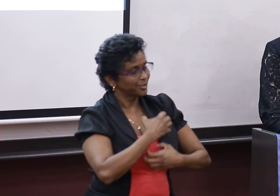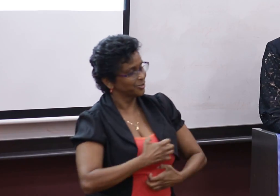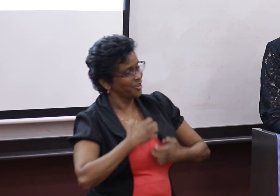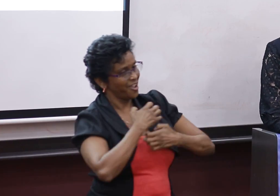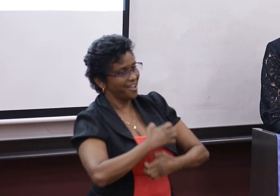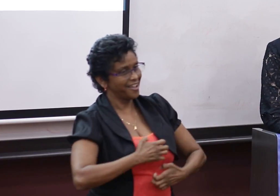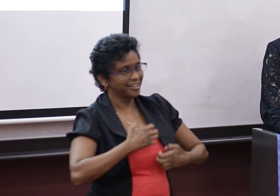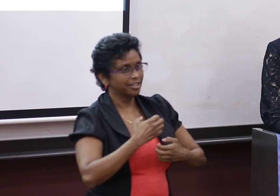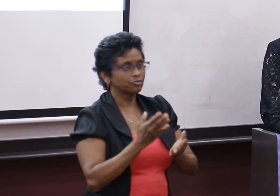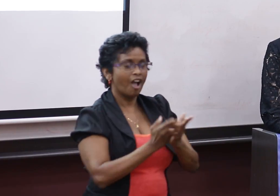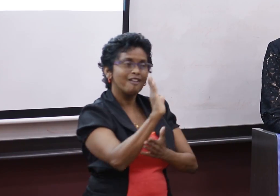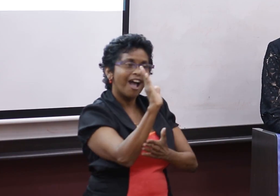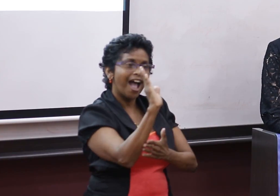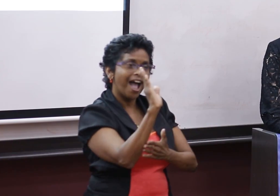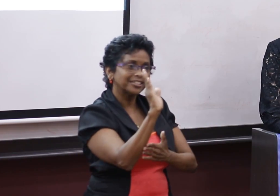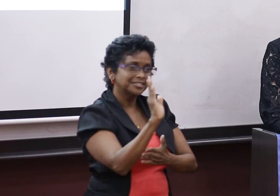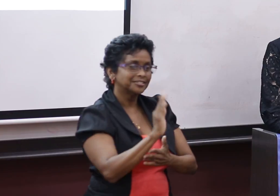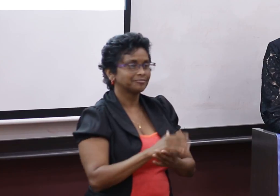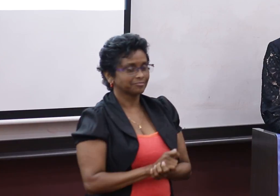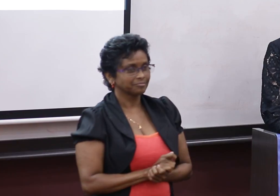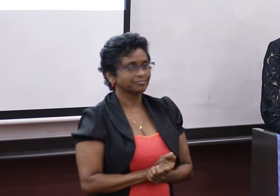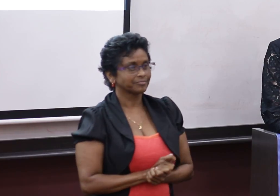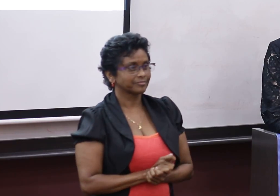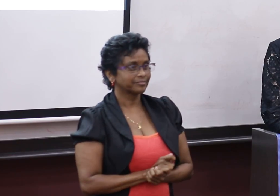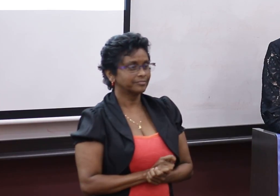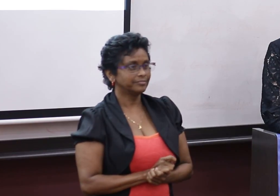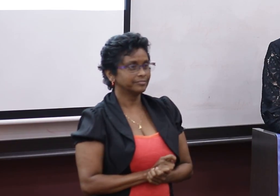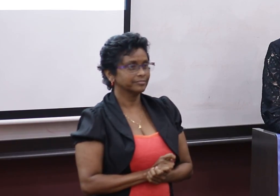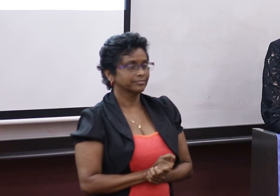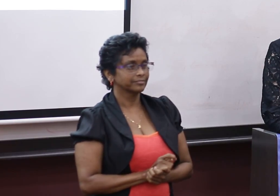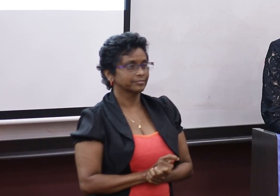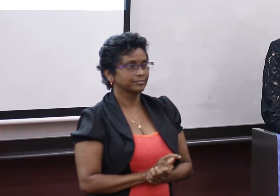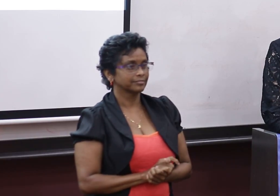in, and be fully part of their community.